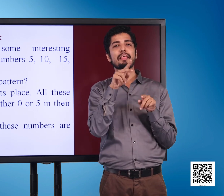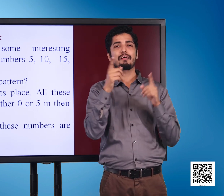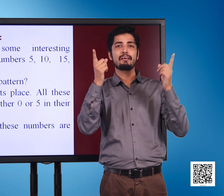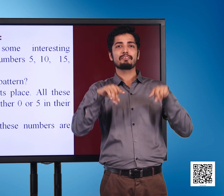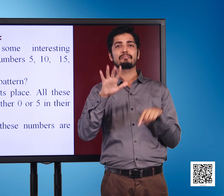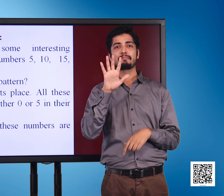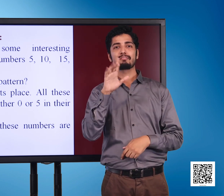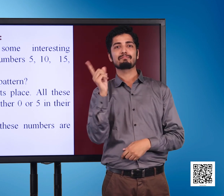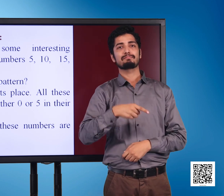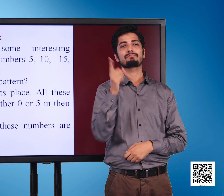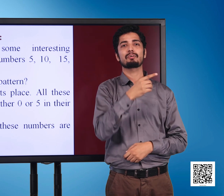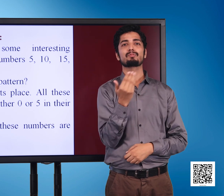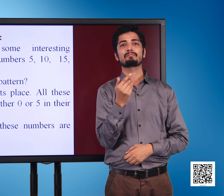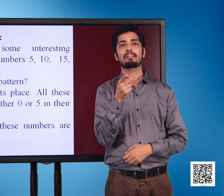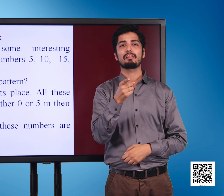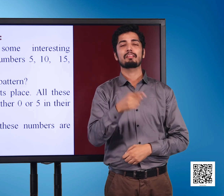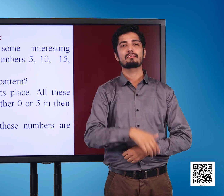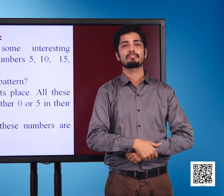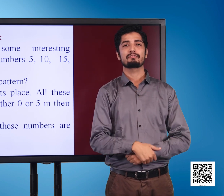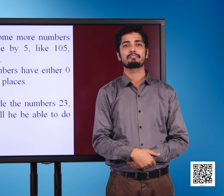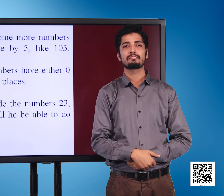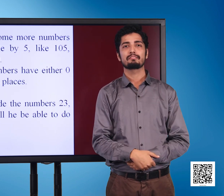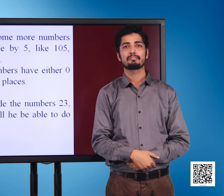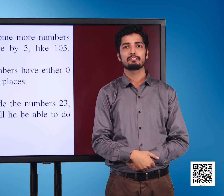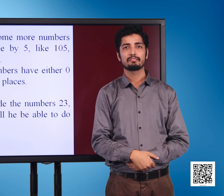We know that these numbers are divisible by 5.